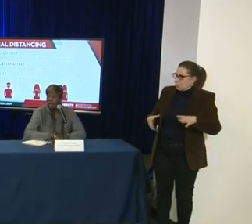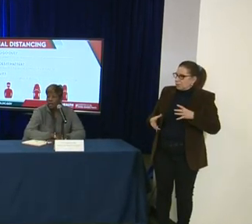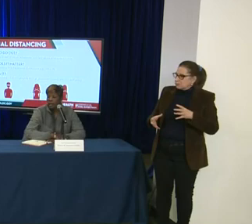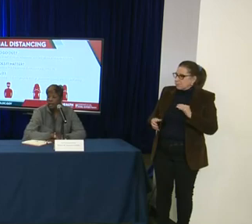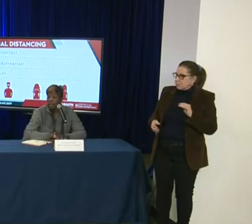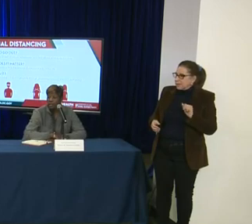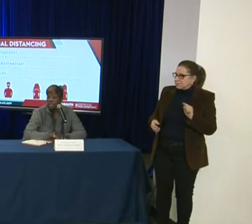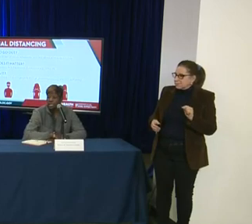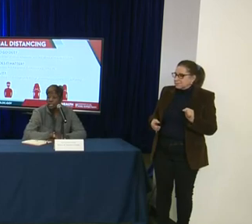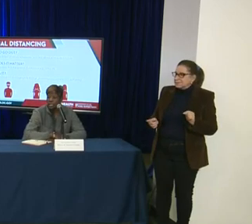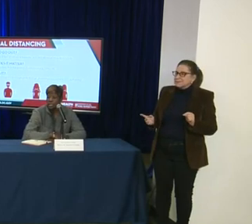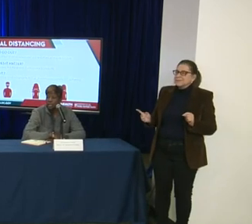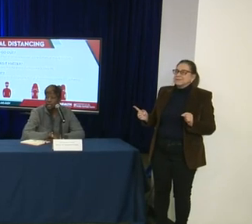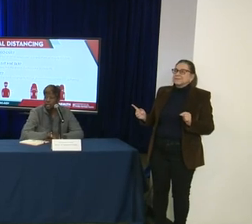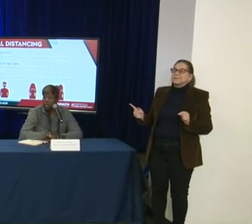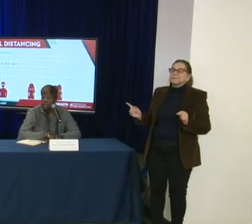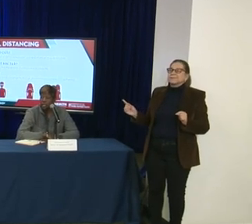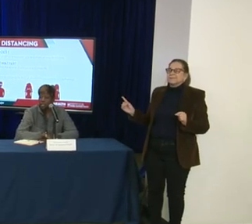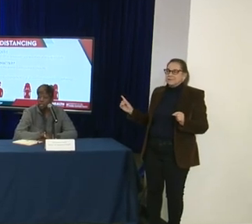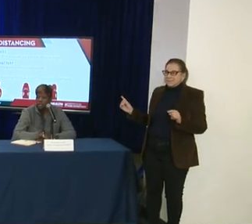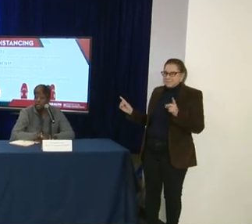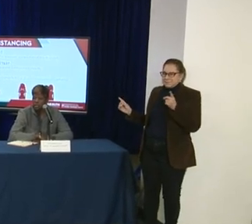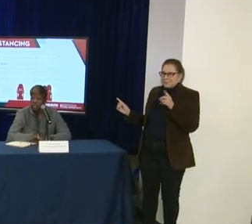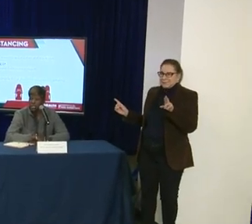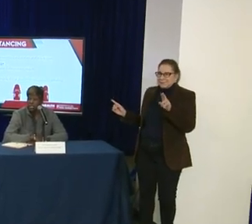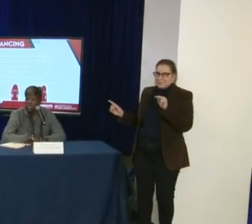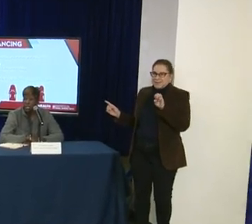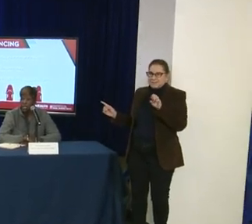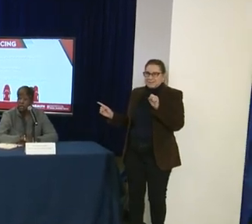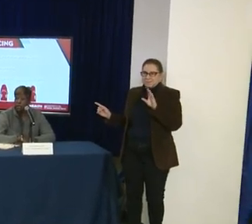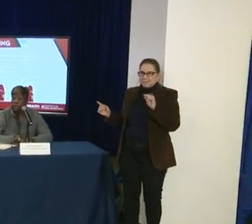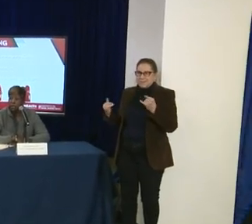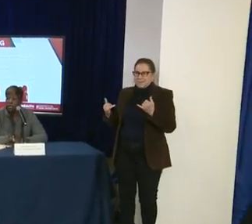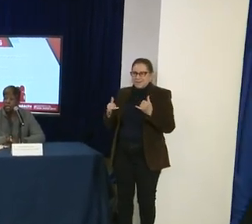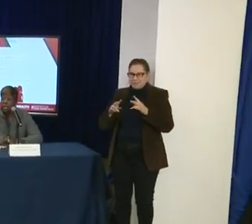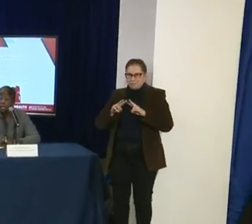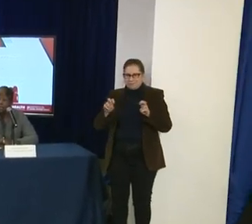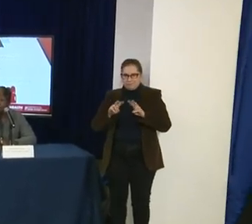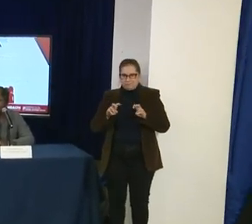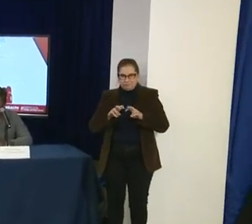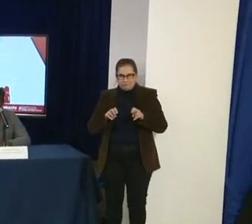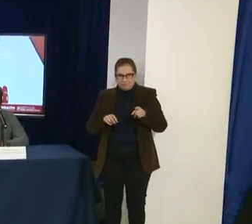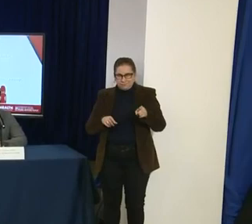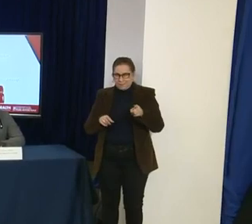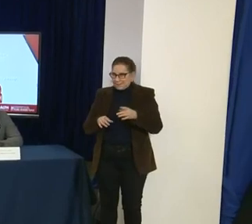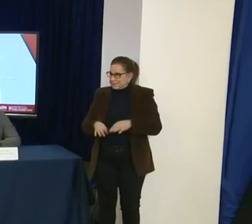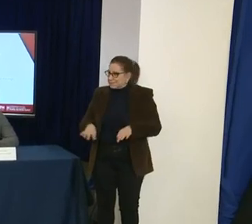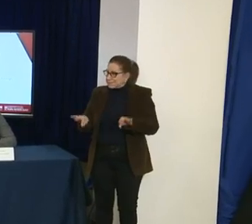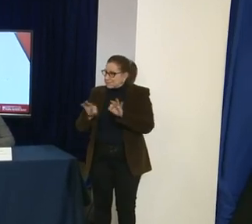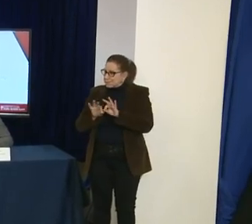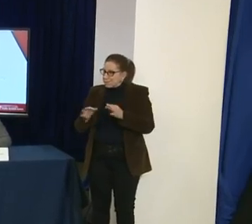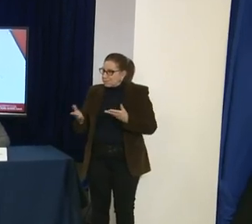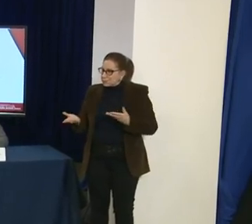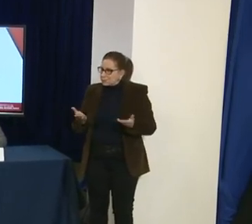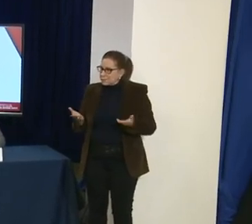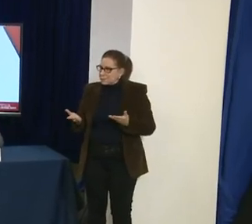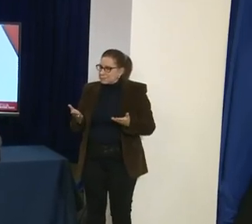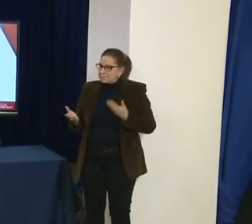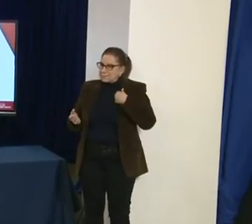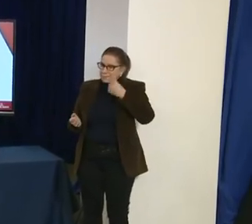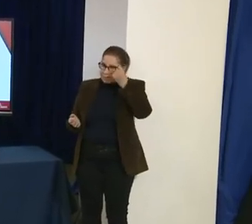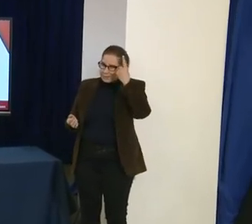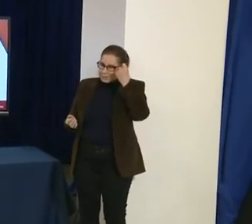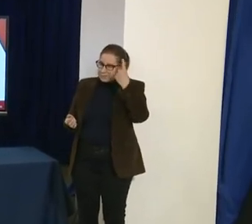we are assessing the essential services, and we know that not everyone has the ability to launder in